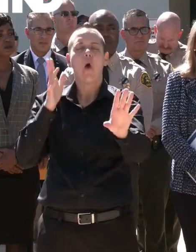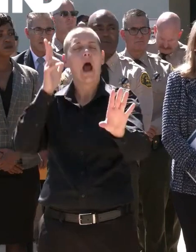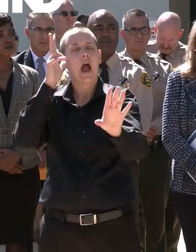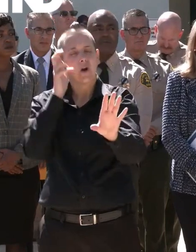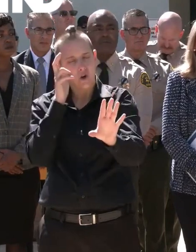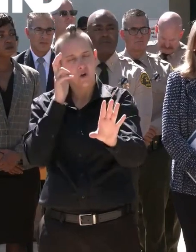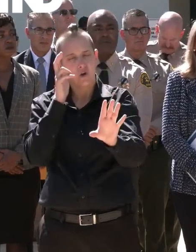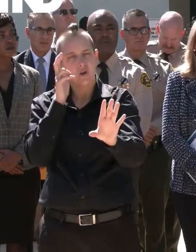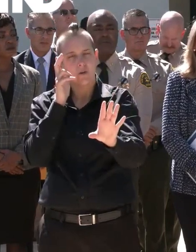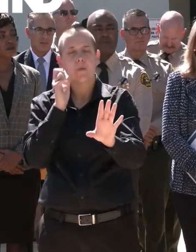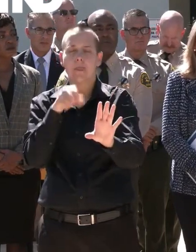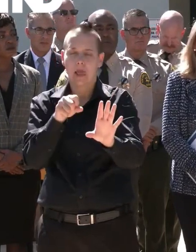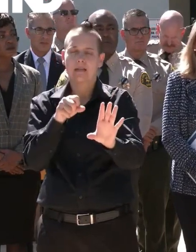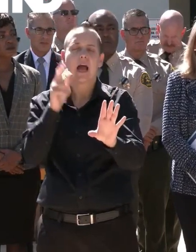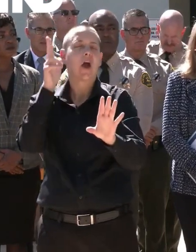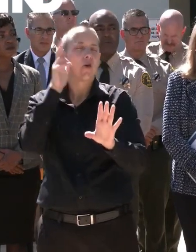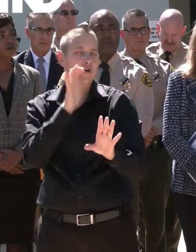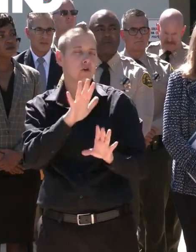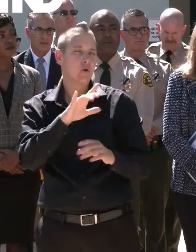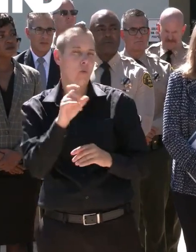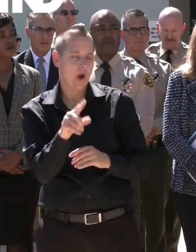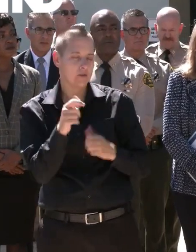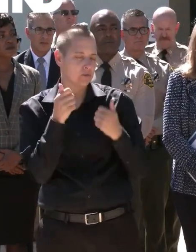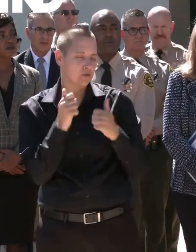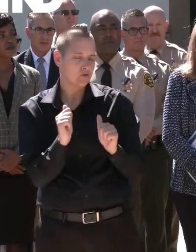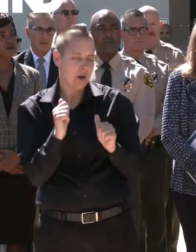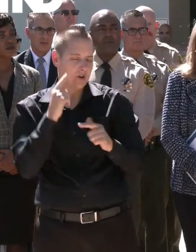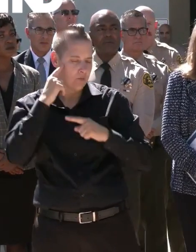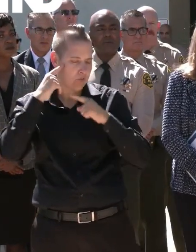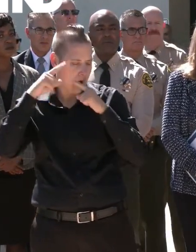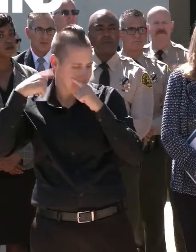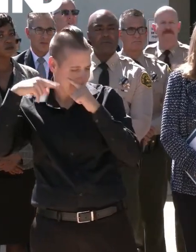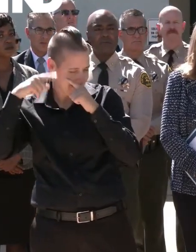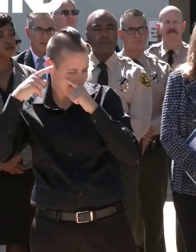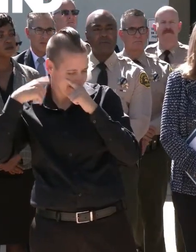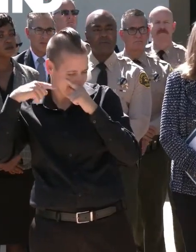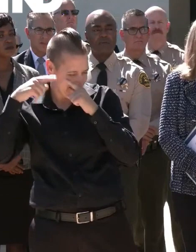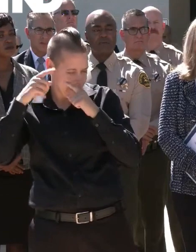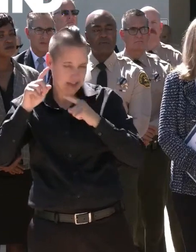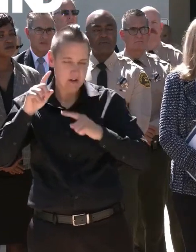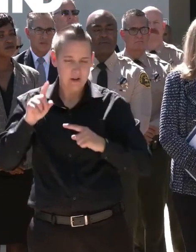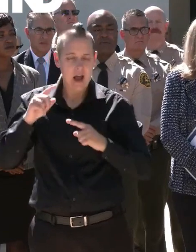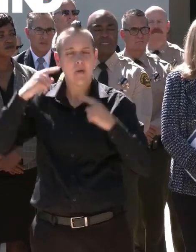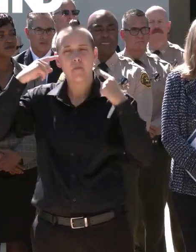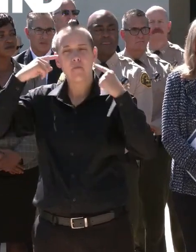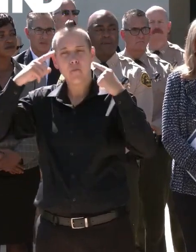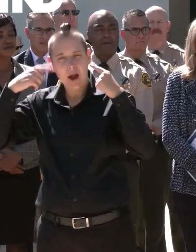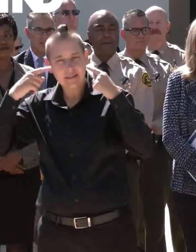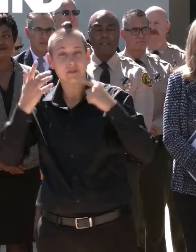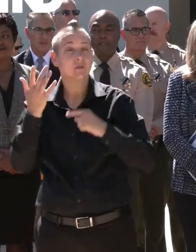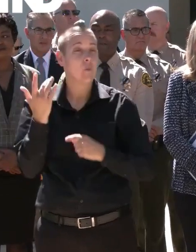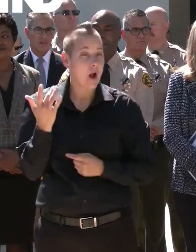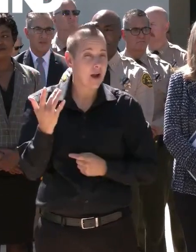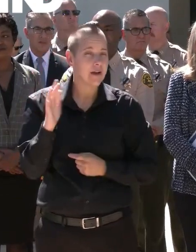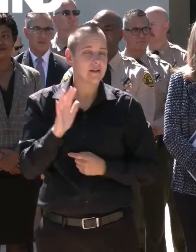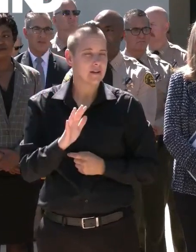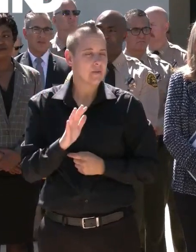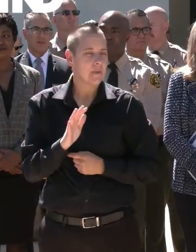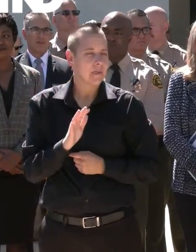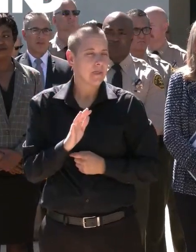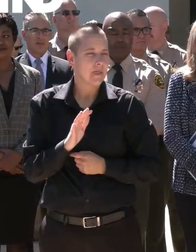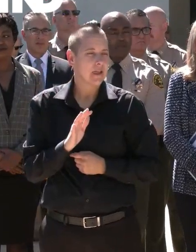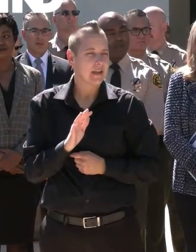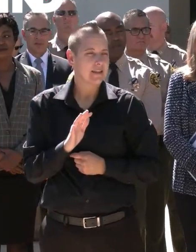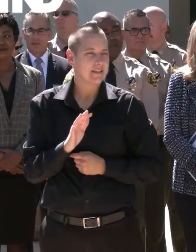What made him finally come out? I heard. Yes, ma'am. I heard your question. I'm just trying to process it. Okay. I'm processing it because